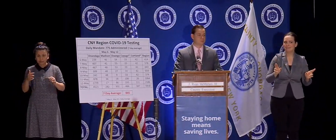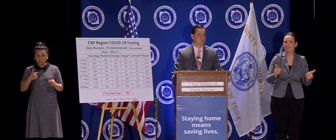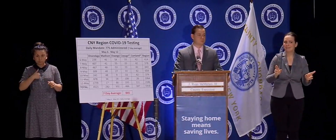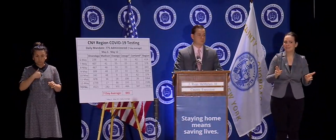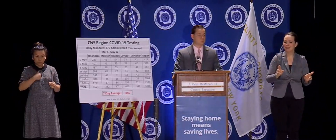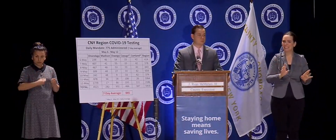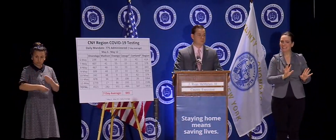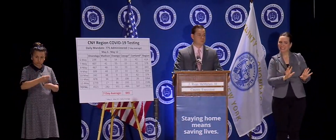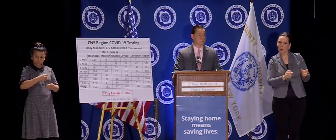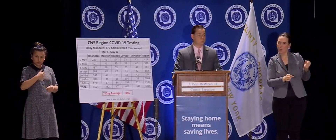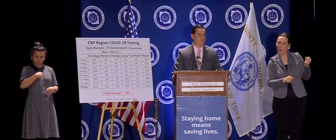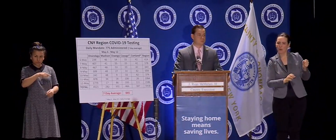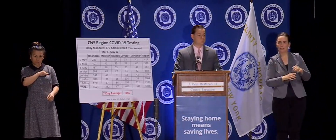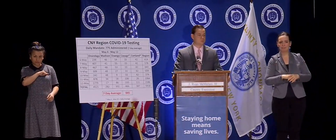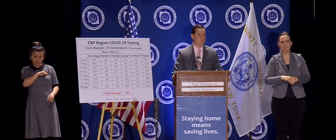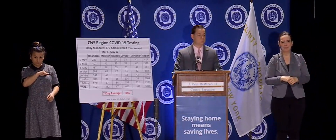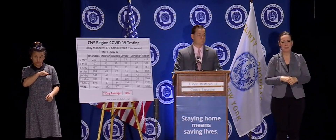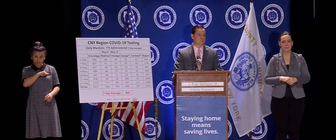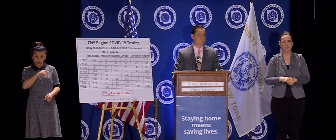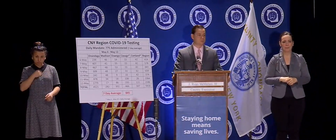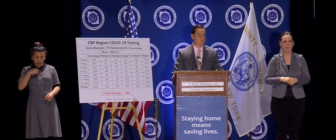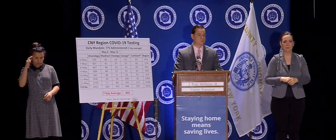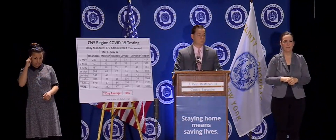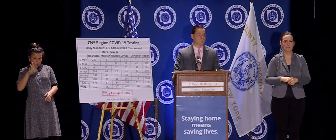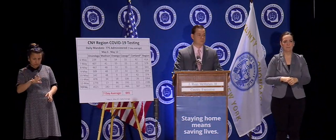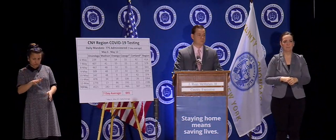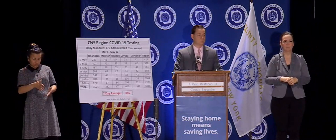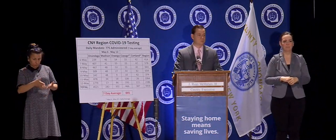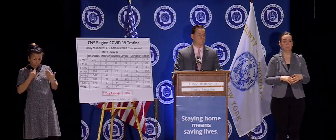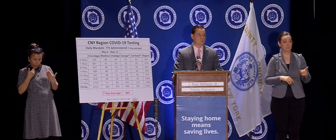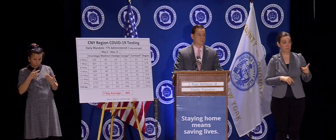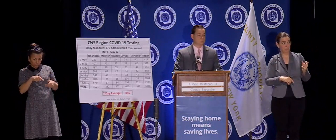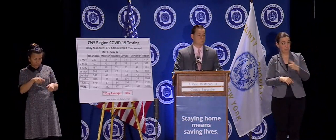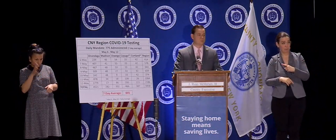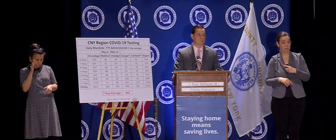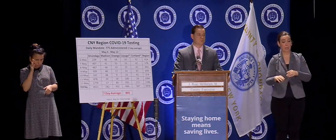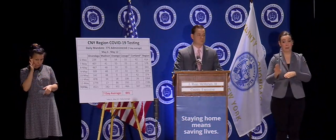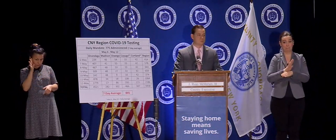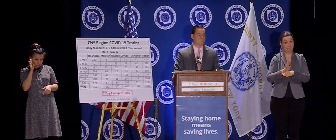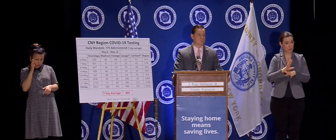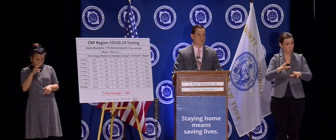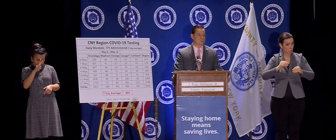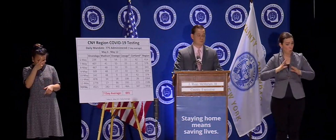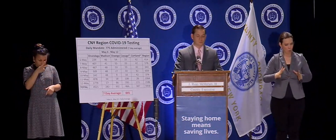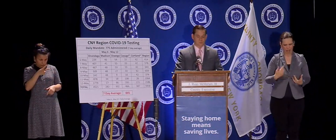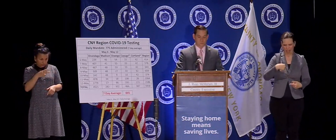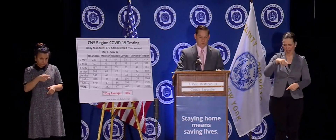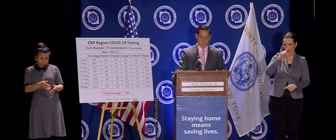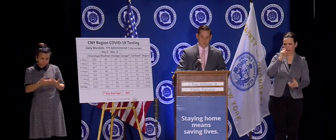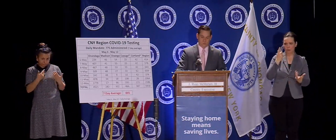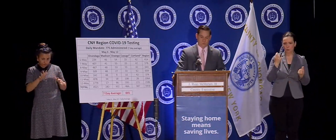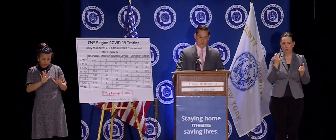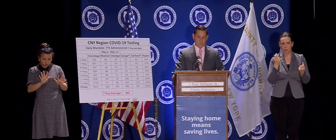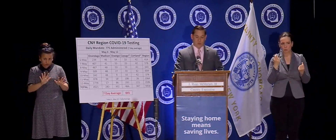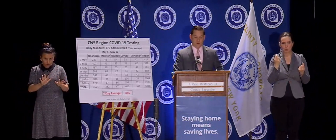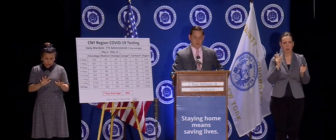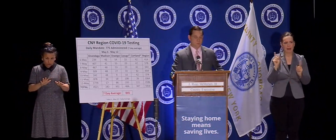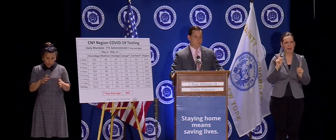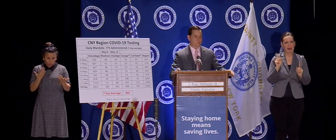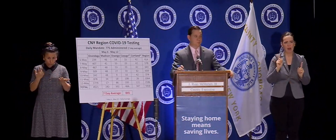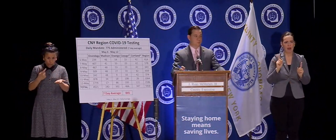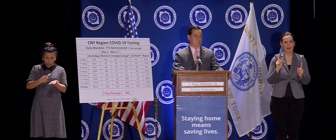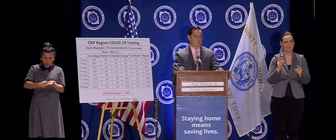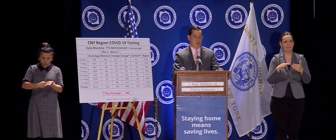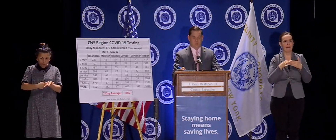phase 1, or if I'm a little puzzled on exactly what rules I have to follow, who am I looking to for guidance? Us.